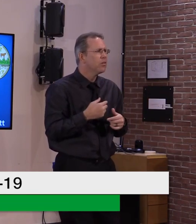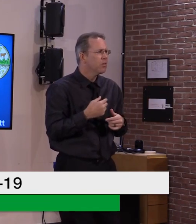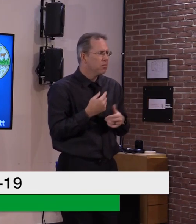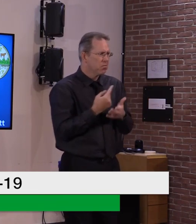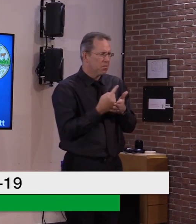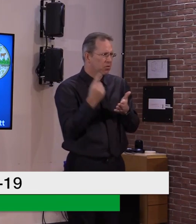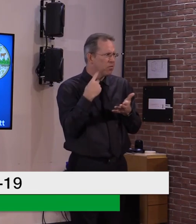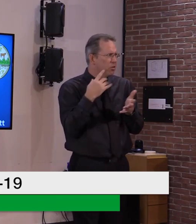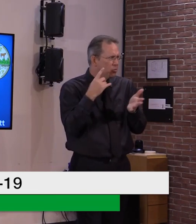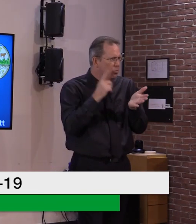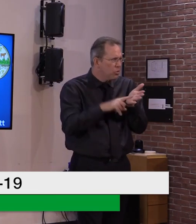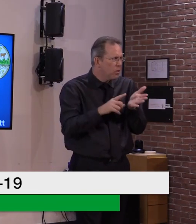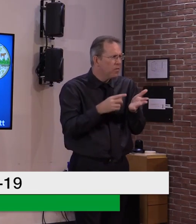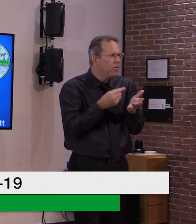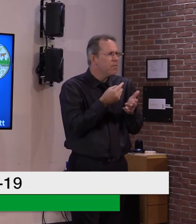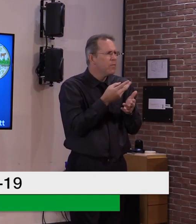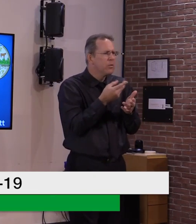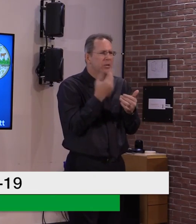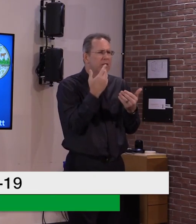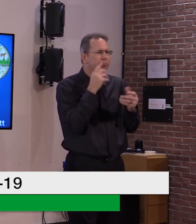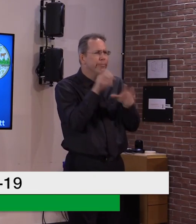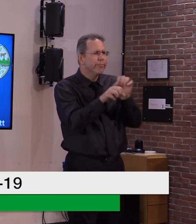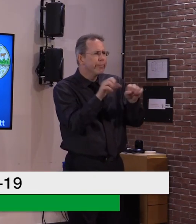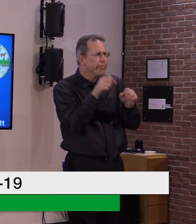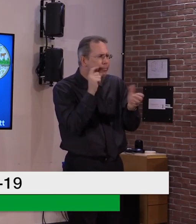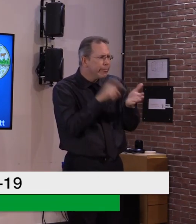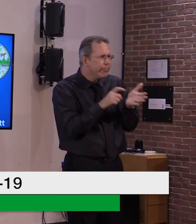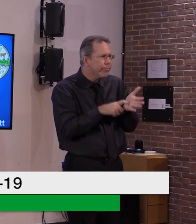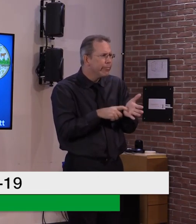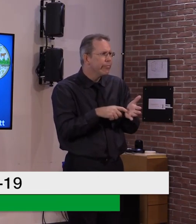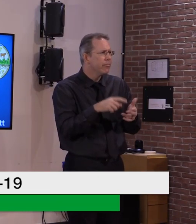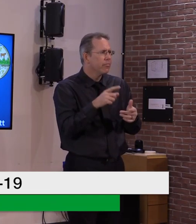lines of data but we'll uh we'll take a look